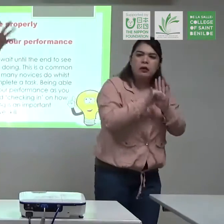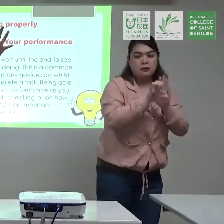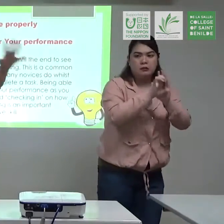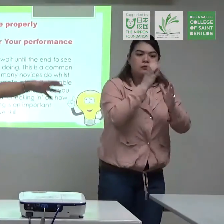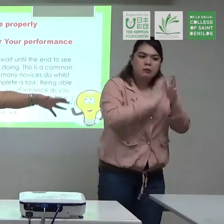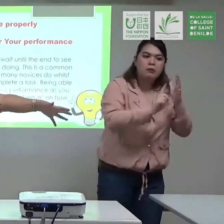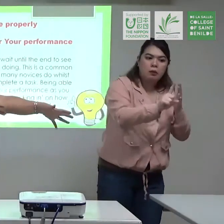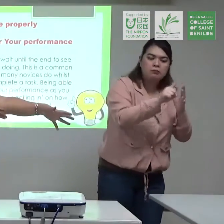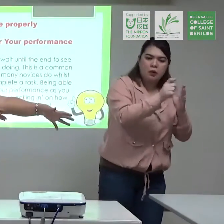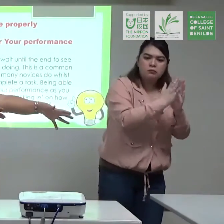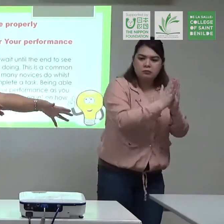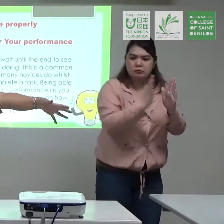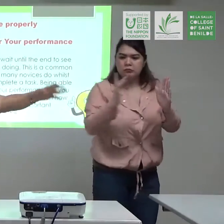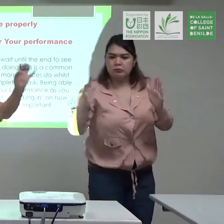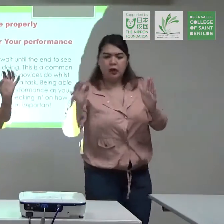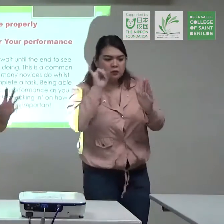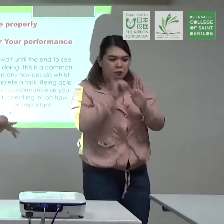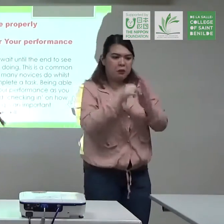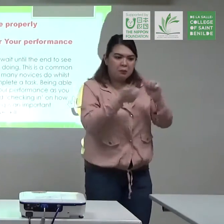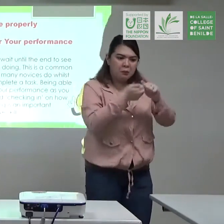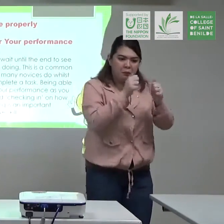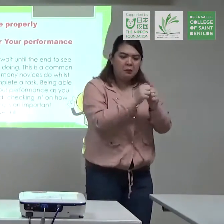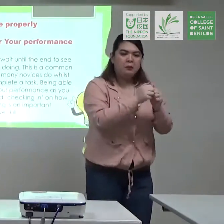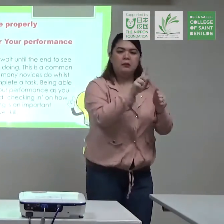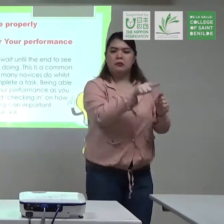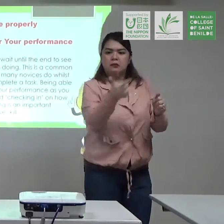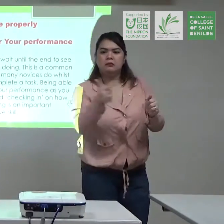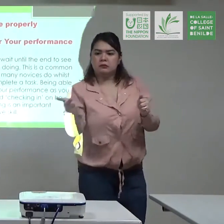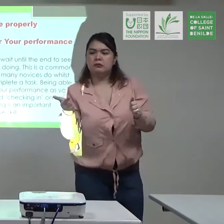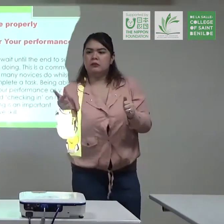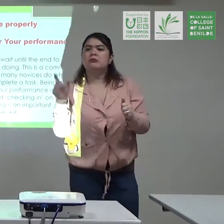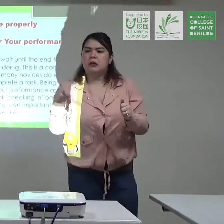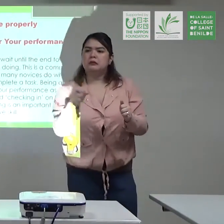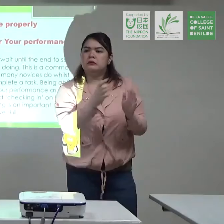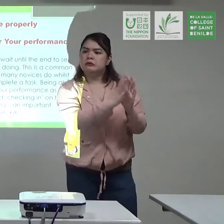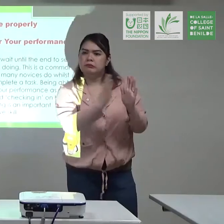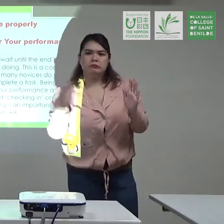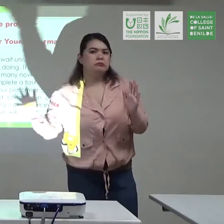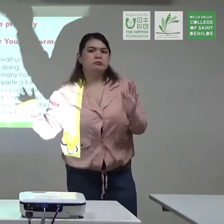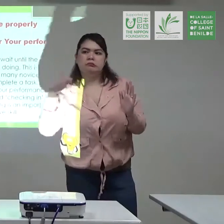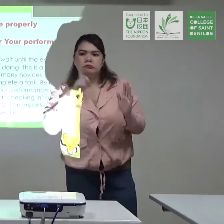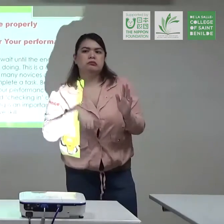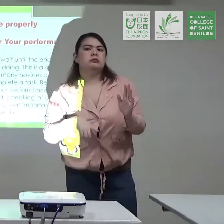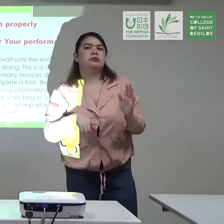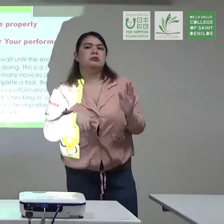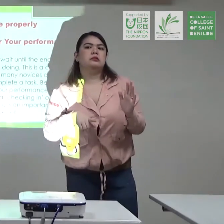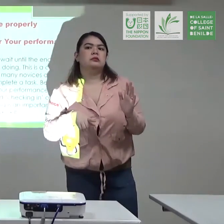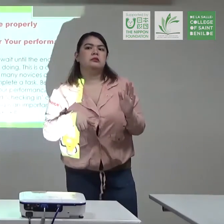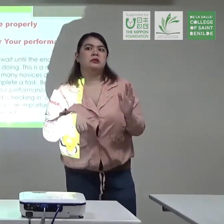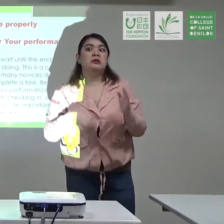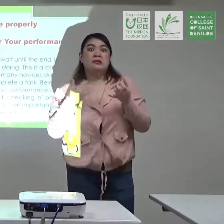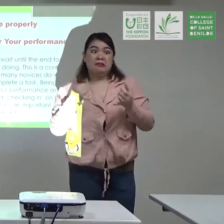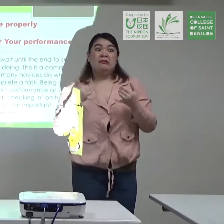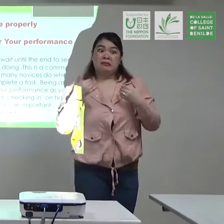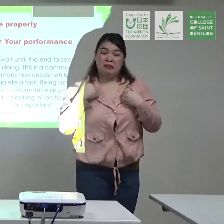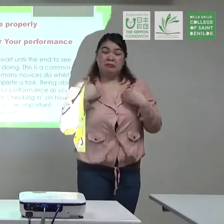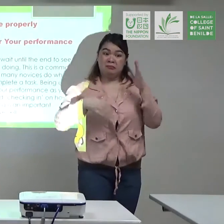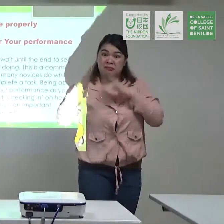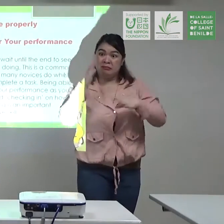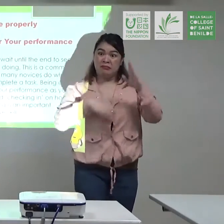identified problem to chapter 1, chapter 2, chapter 3. One reason is because there was